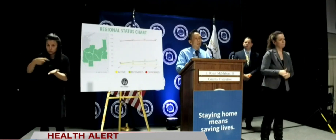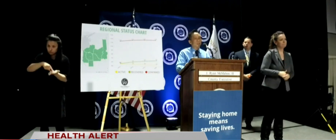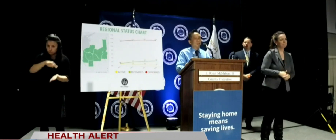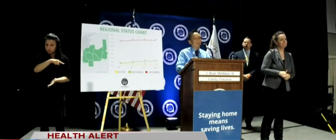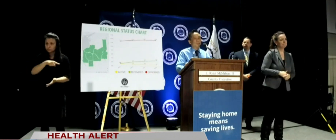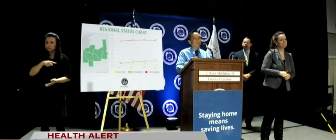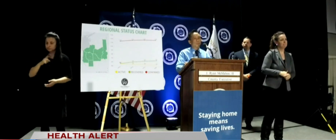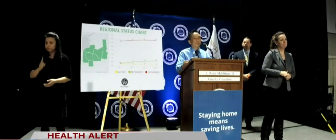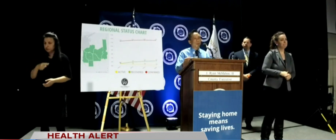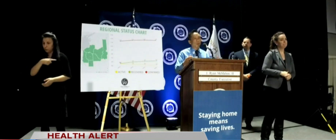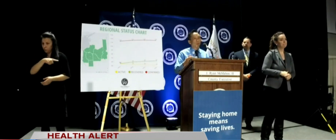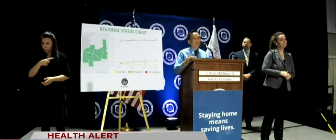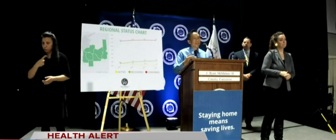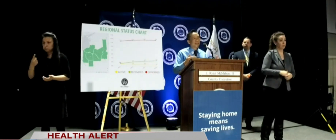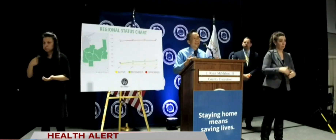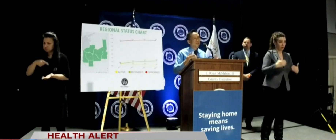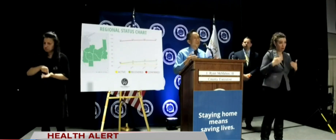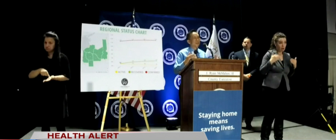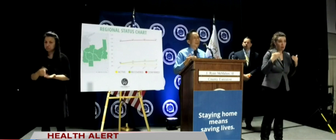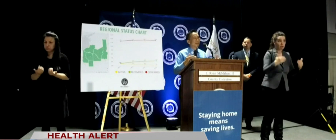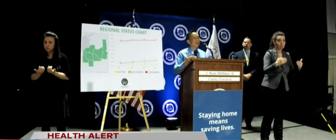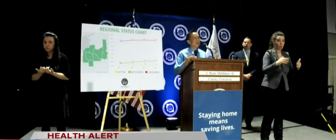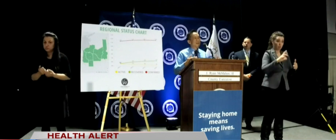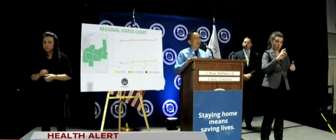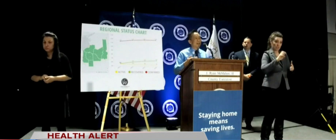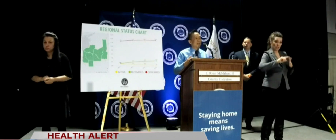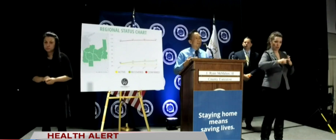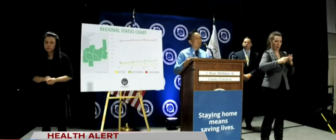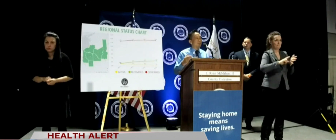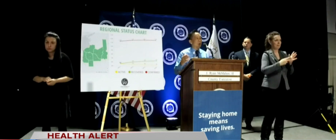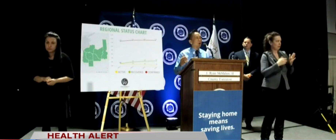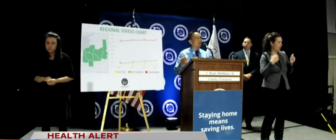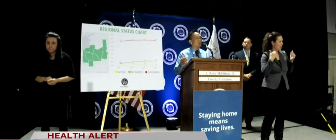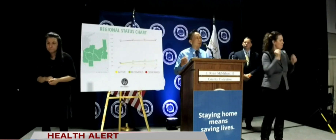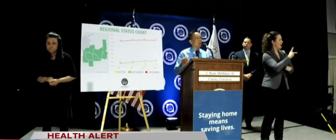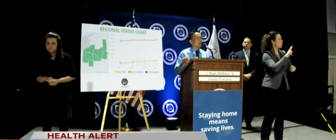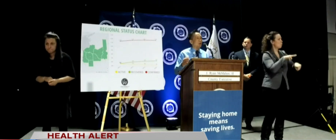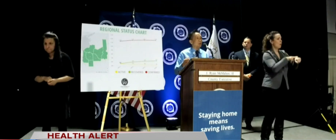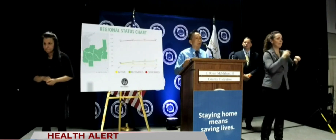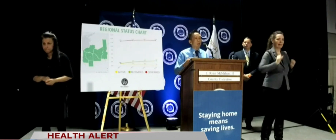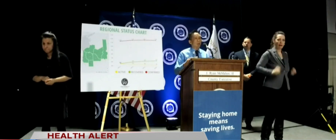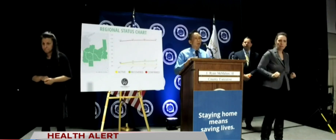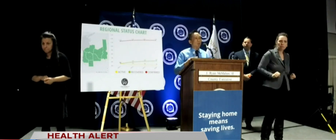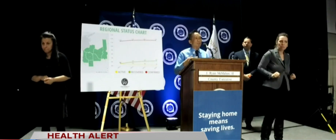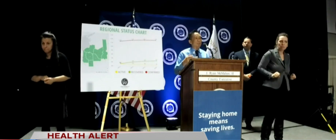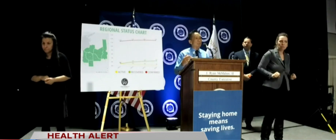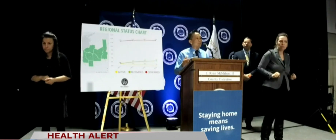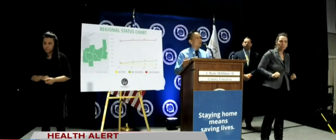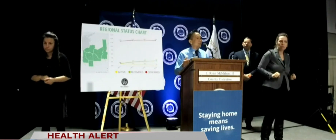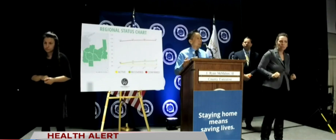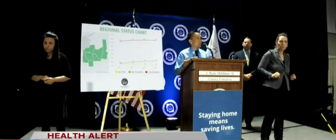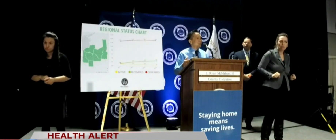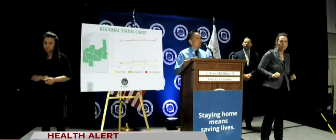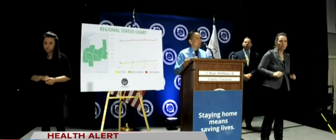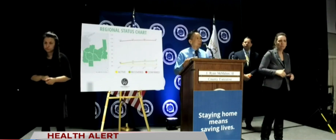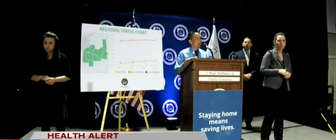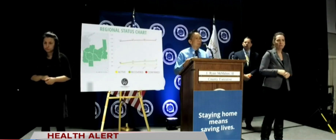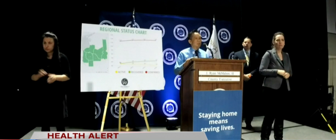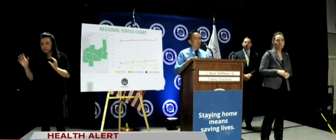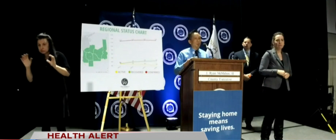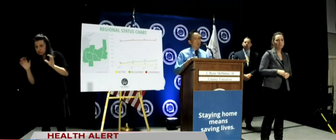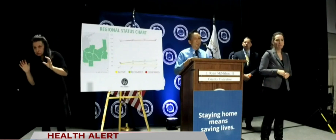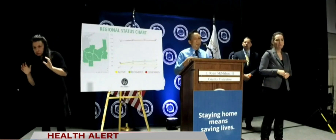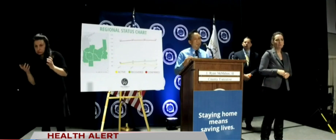because what's elective today is not elective tomorrow, depending on one's disease state.